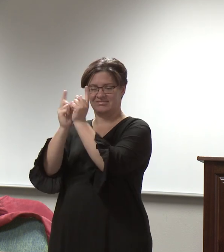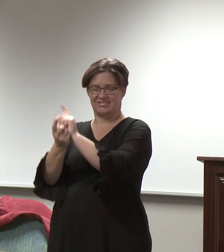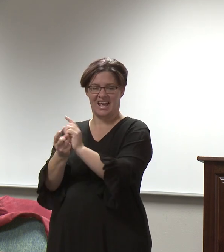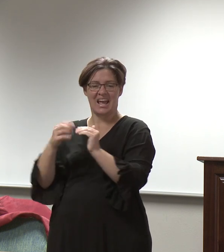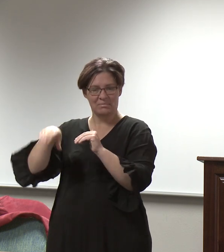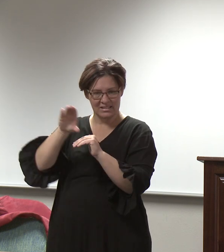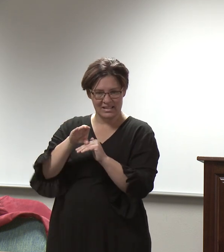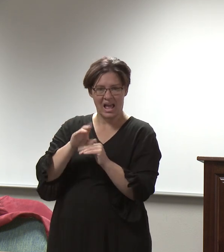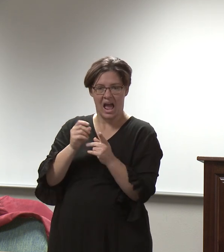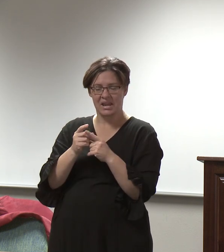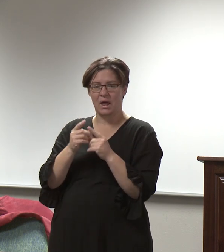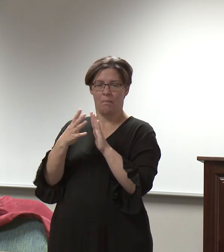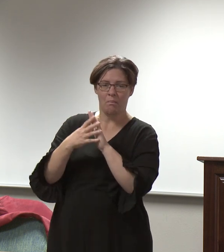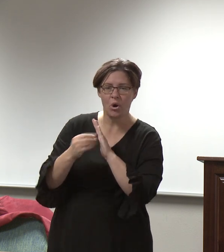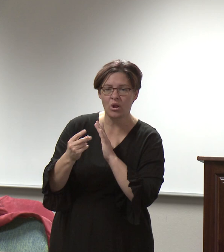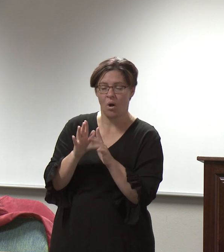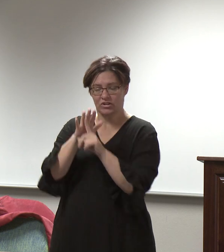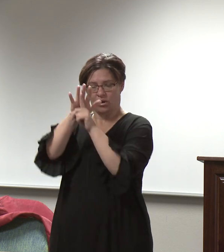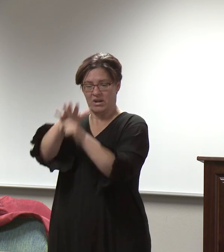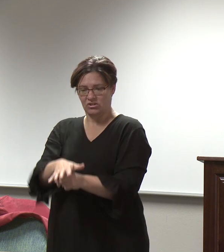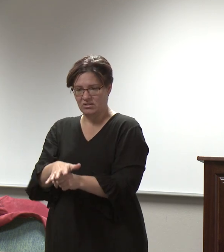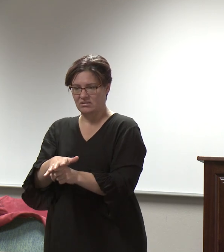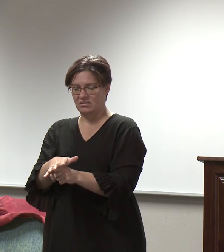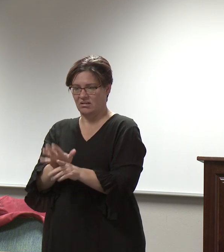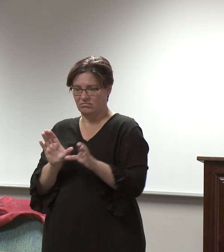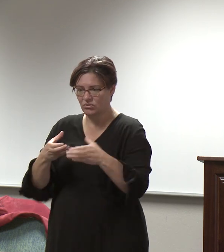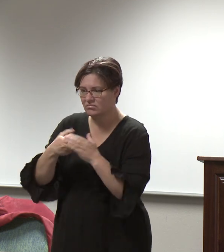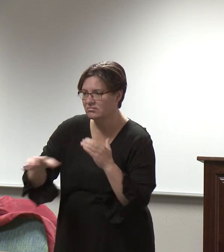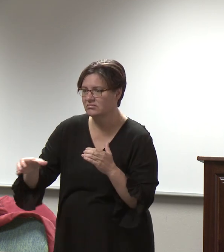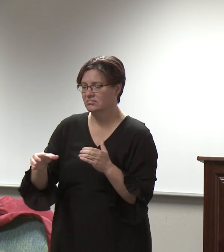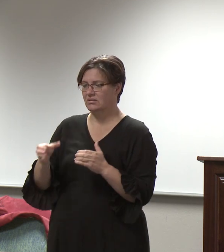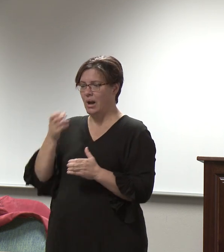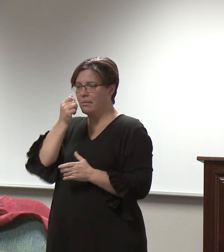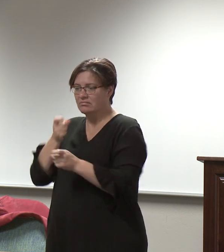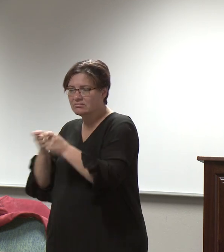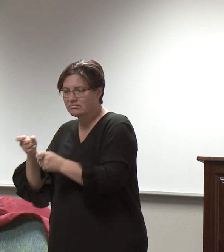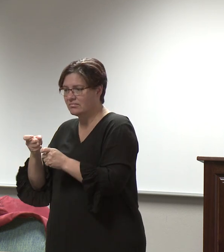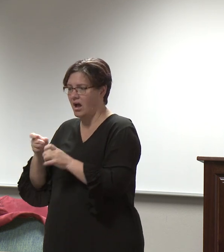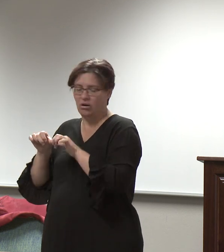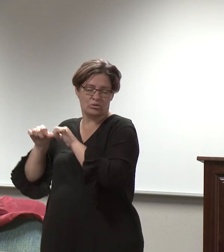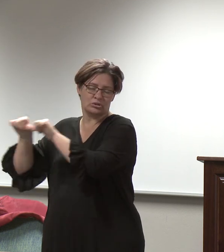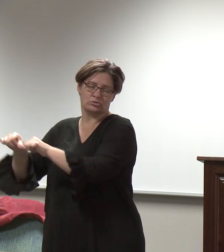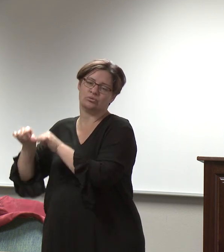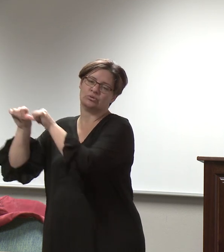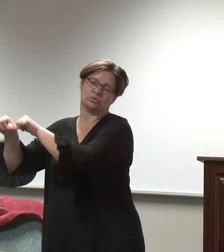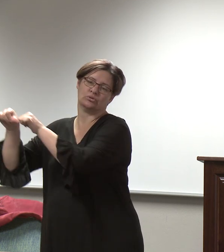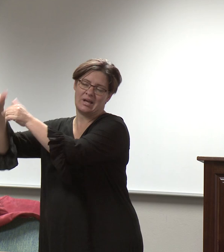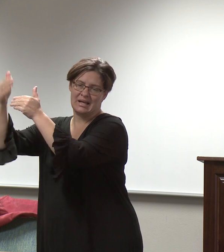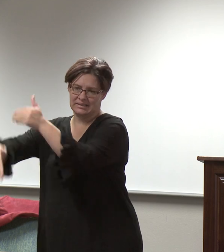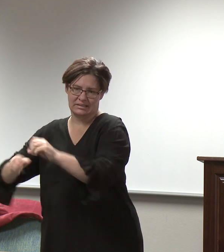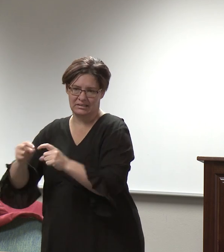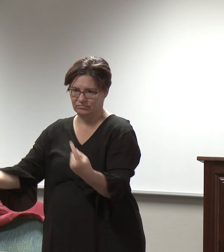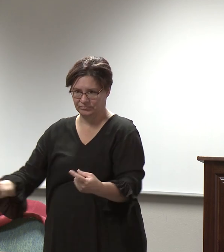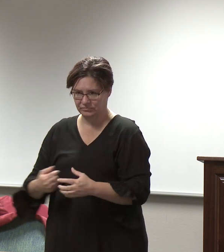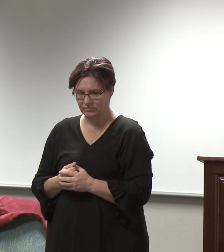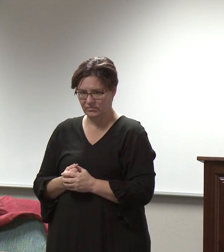capitalism and this model of domination, colonialism and patriarchy, as endless and permanent. So we live